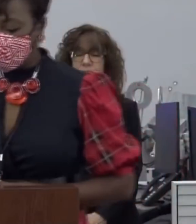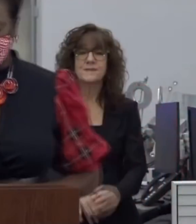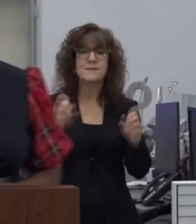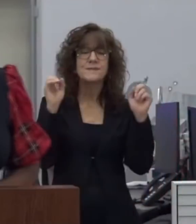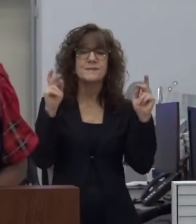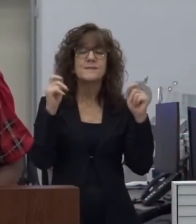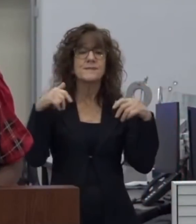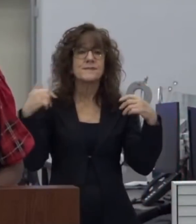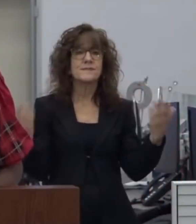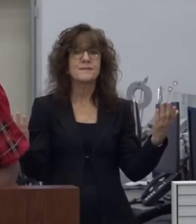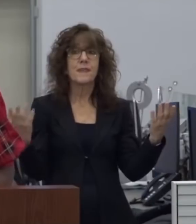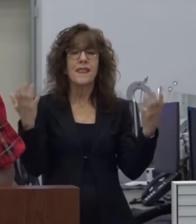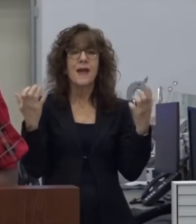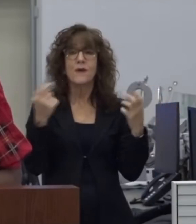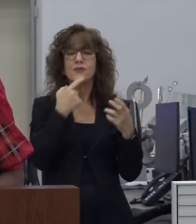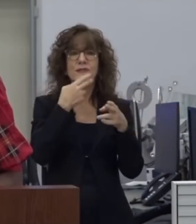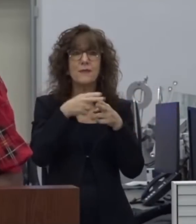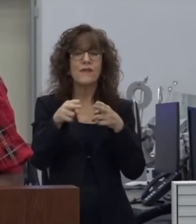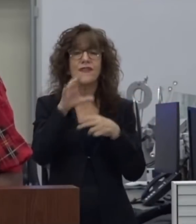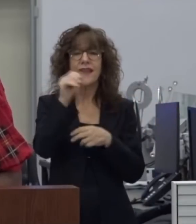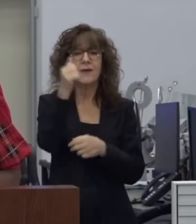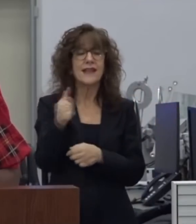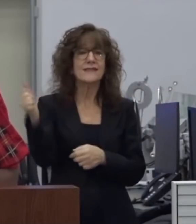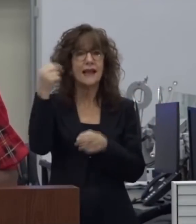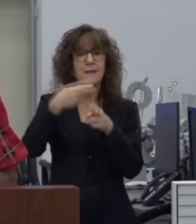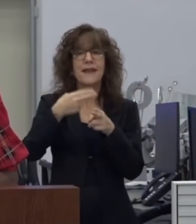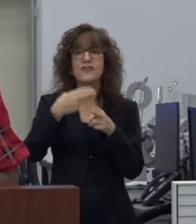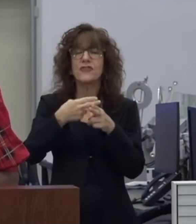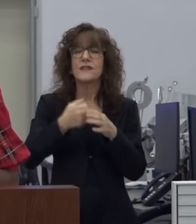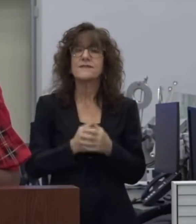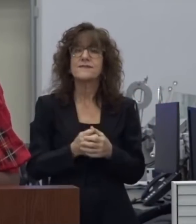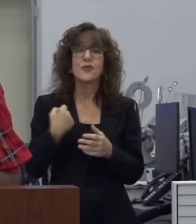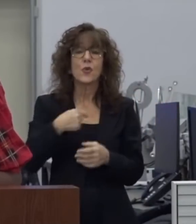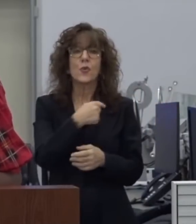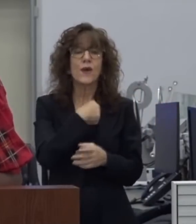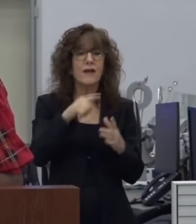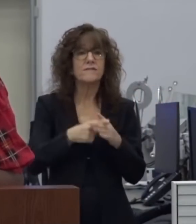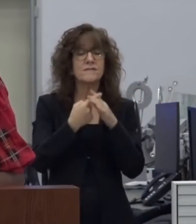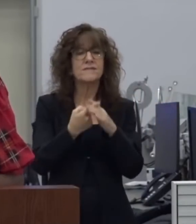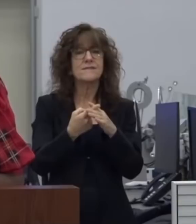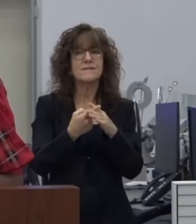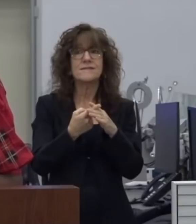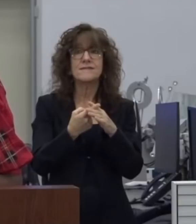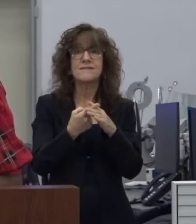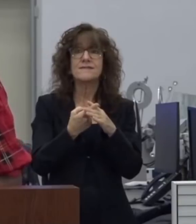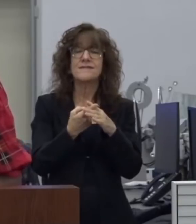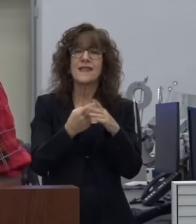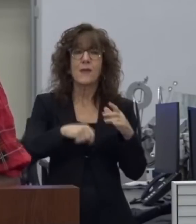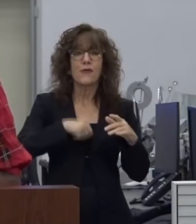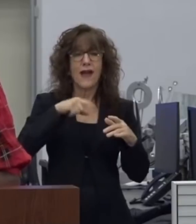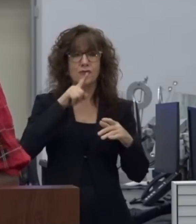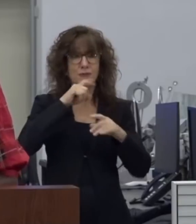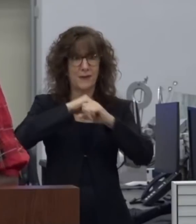Okay, and so I just want to say briefly, as the county executive mentioned, we are launching a campaign. It's Proud to be Protected.